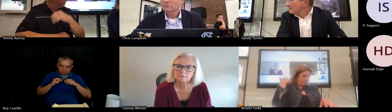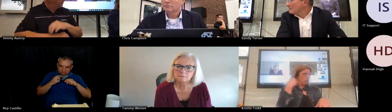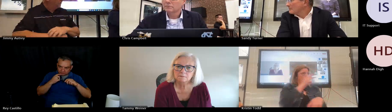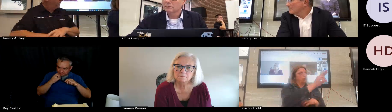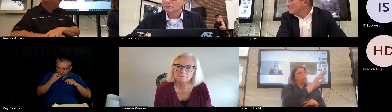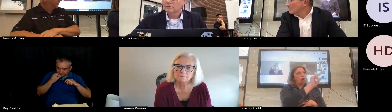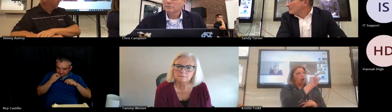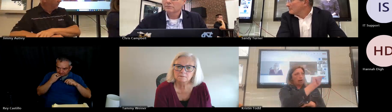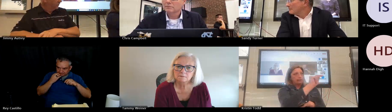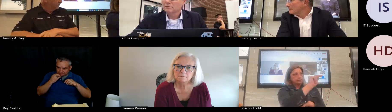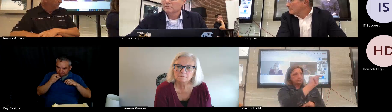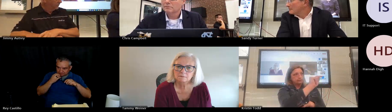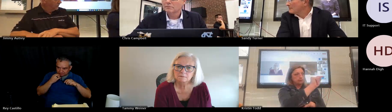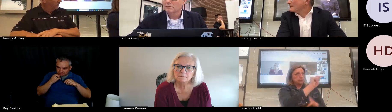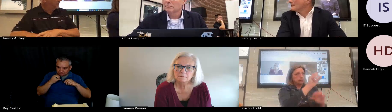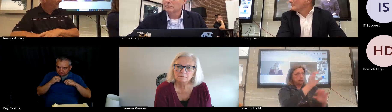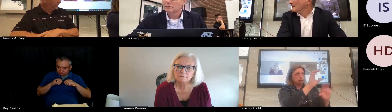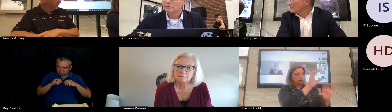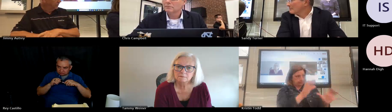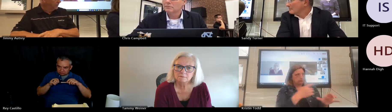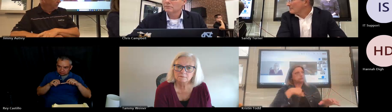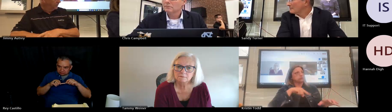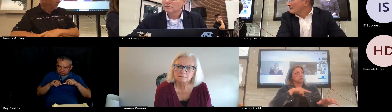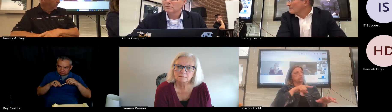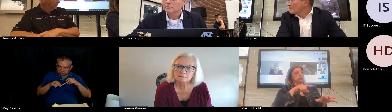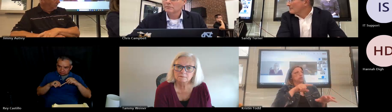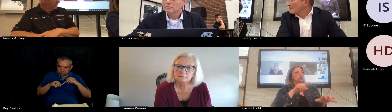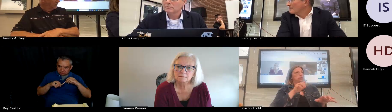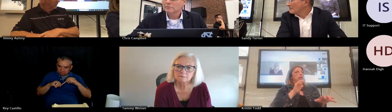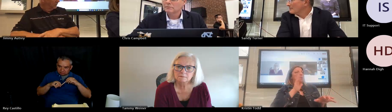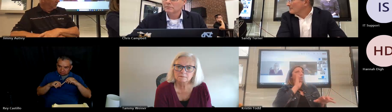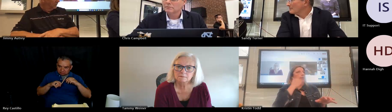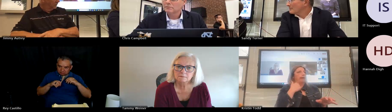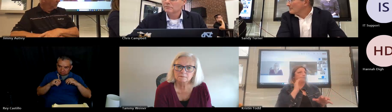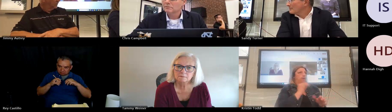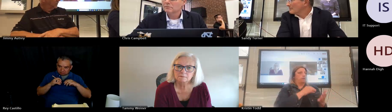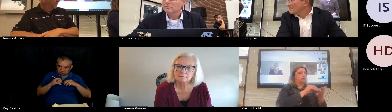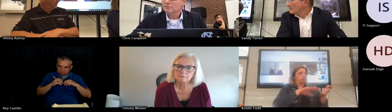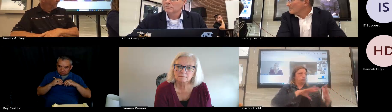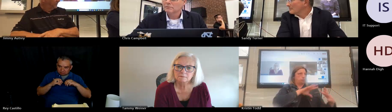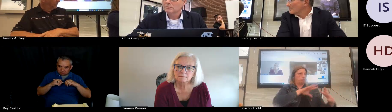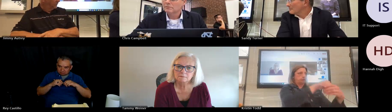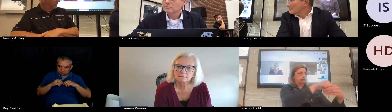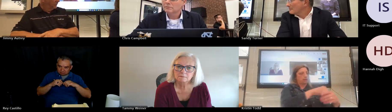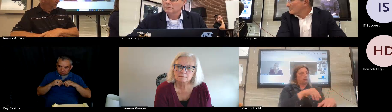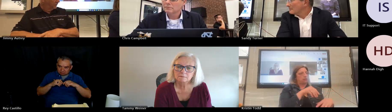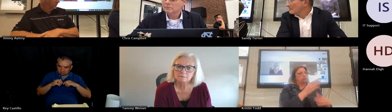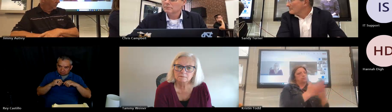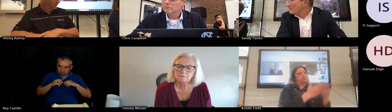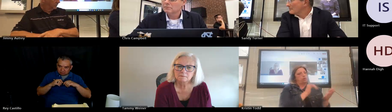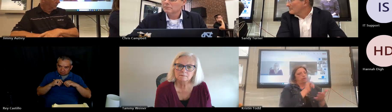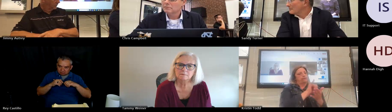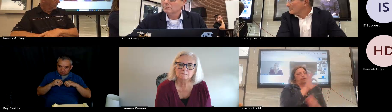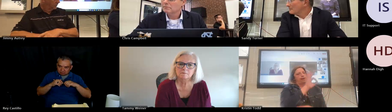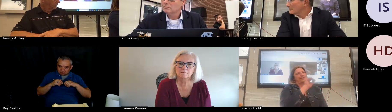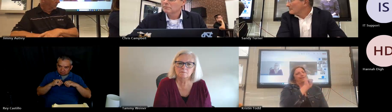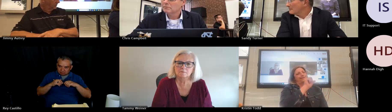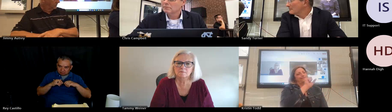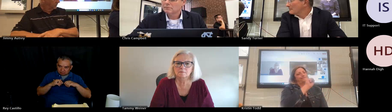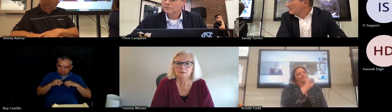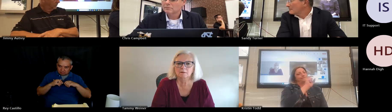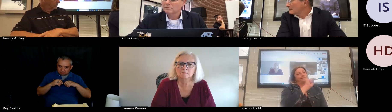Okay, so as I mentioned before, the RIT courses that we have some students